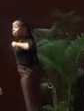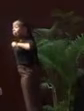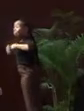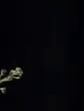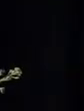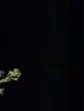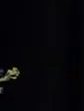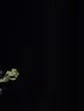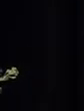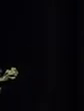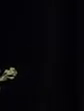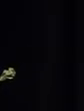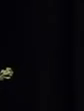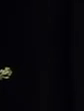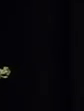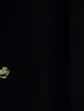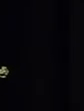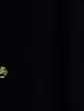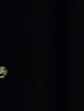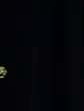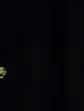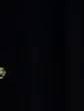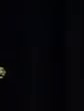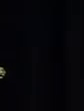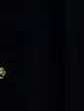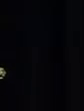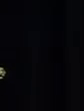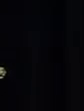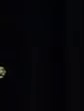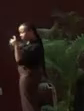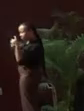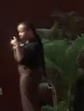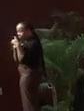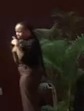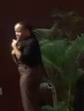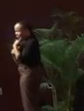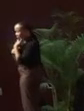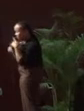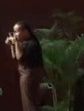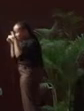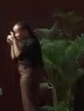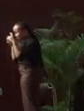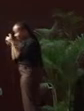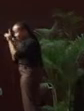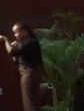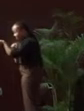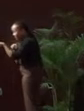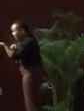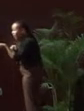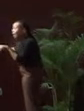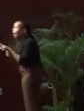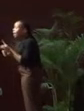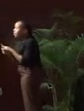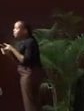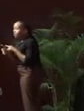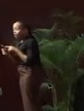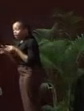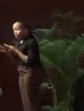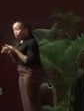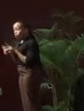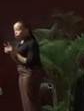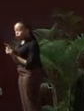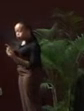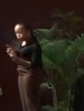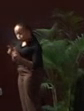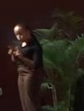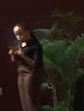you're smiling and you're looking good. Pose for the photograph with the registrar, the faculty officer, and then walk down the stairs